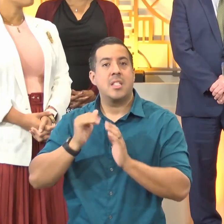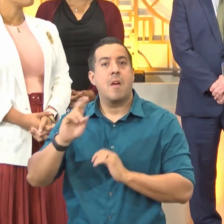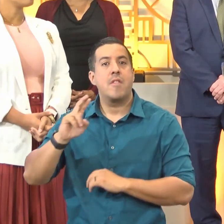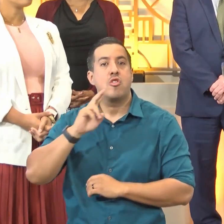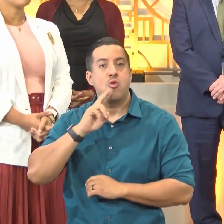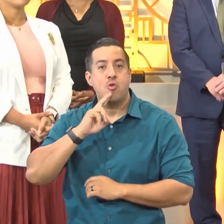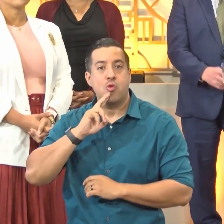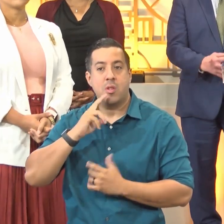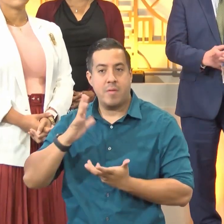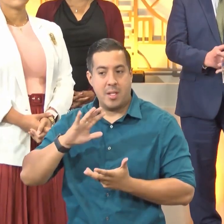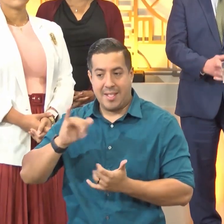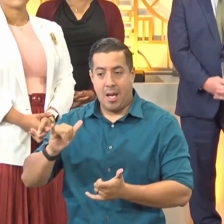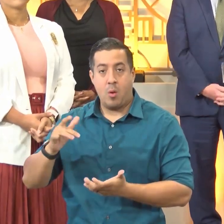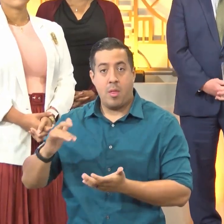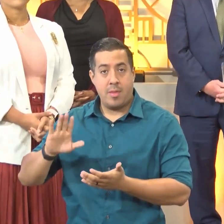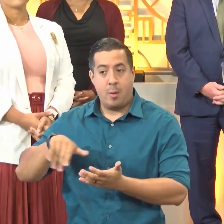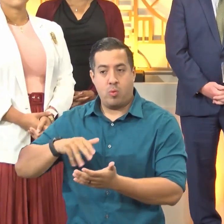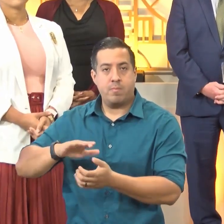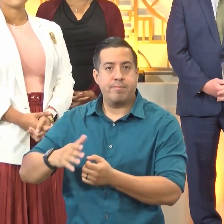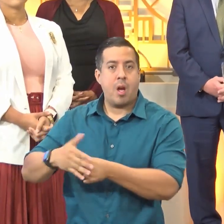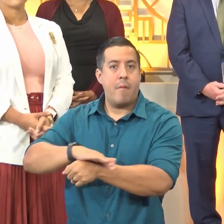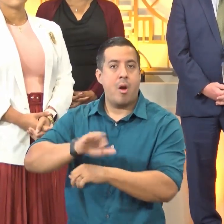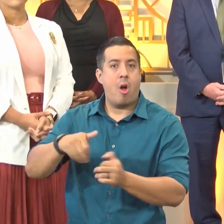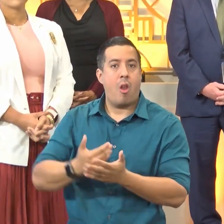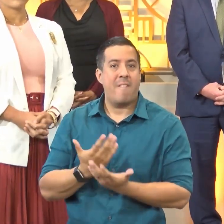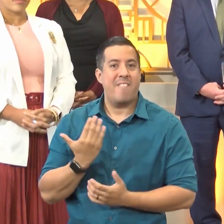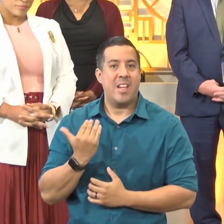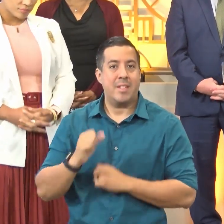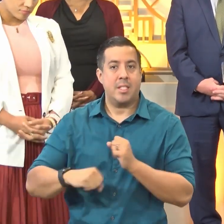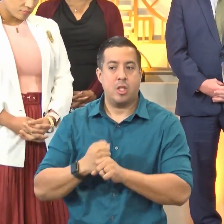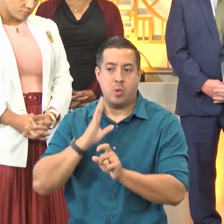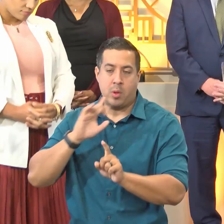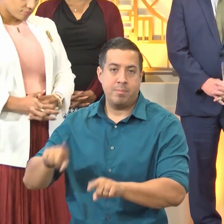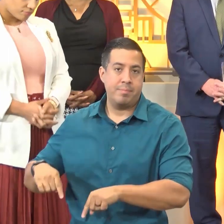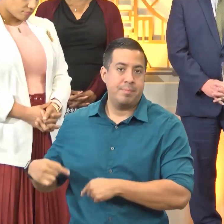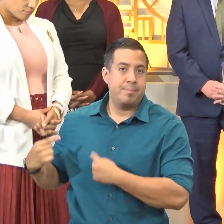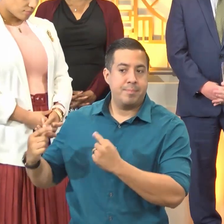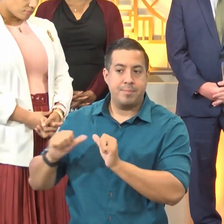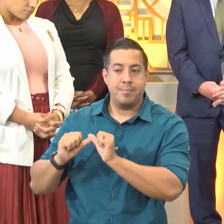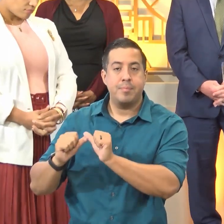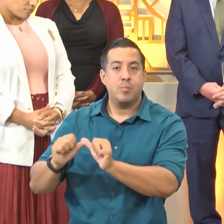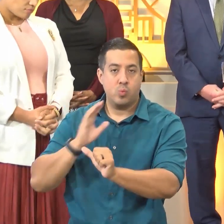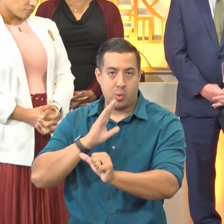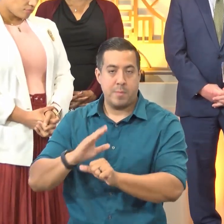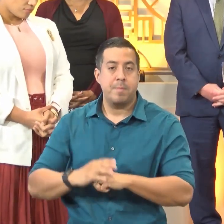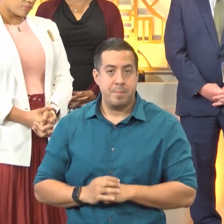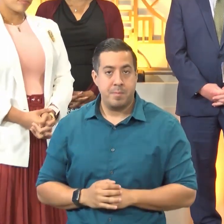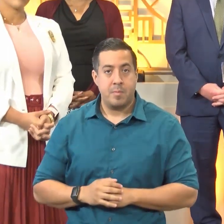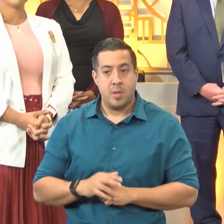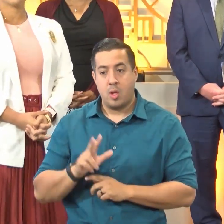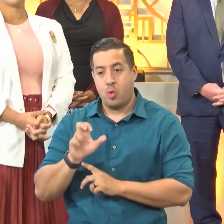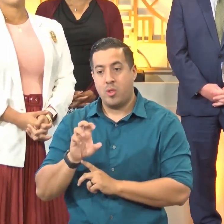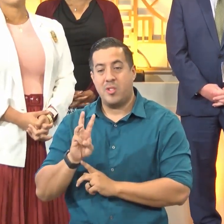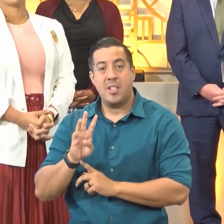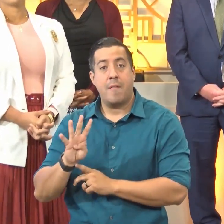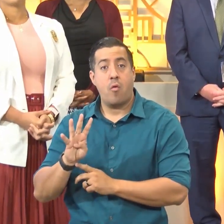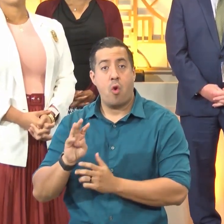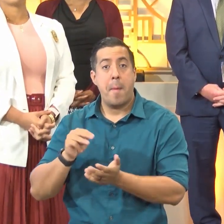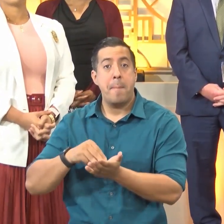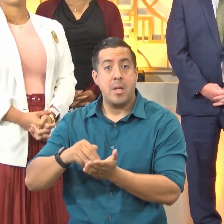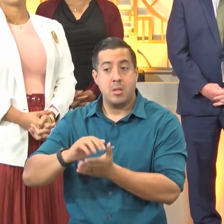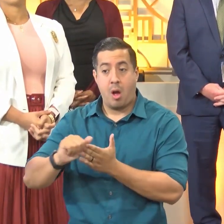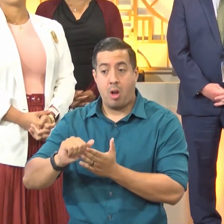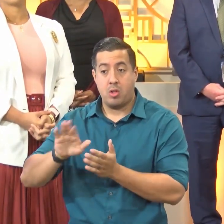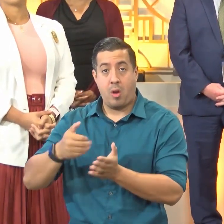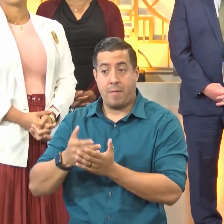and that will cover a span of 15 years. So the $364 million, a significant portion